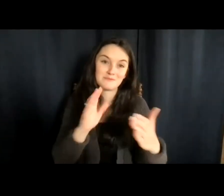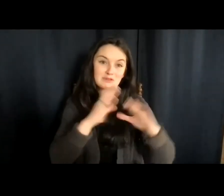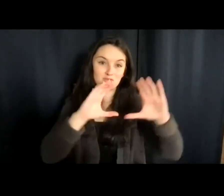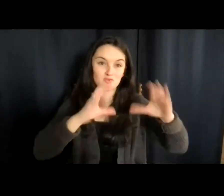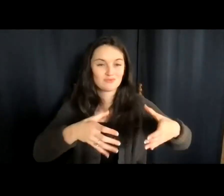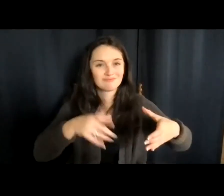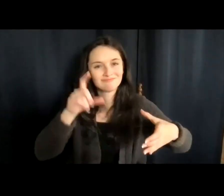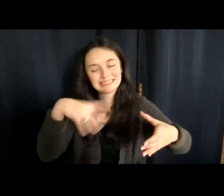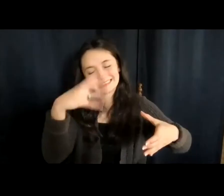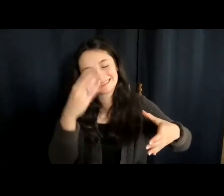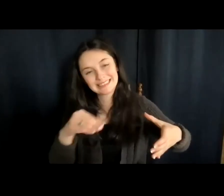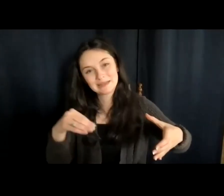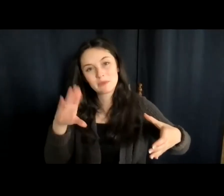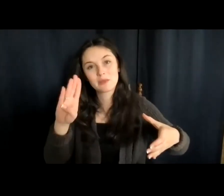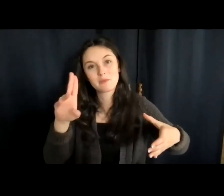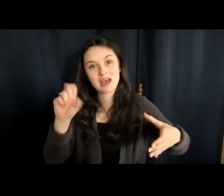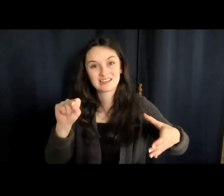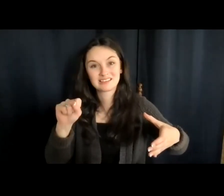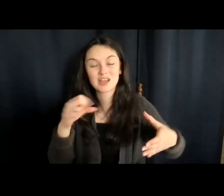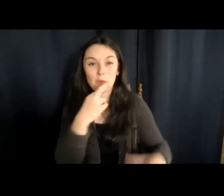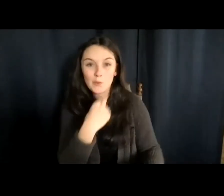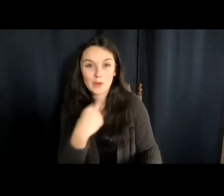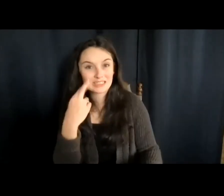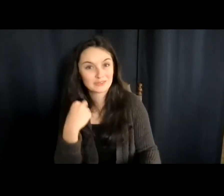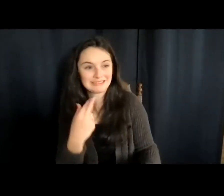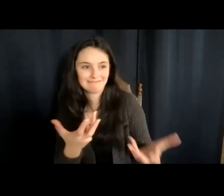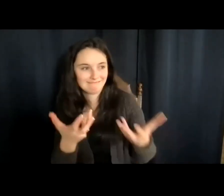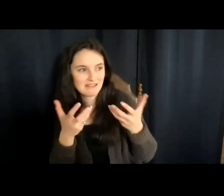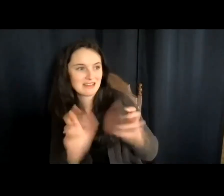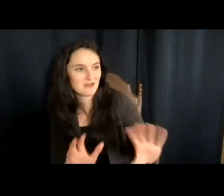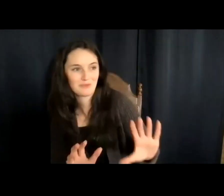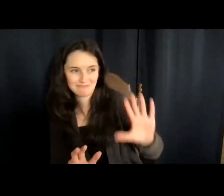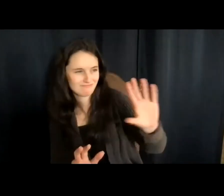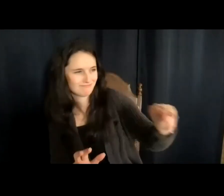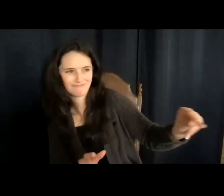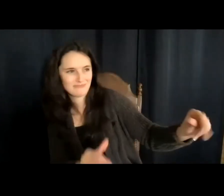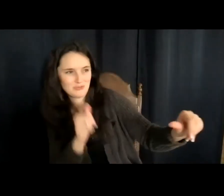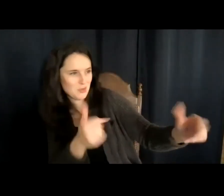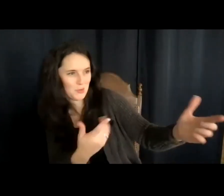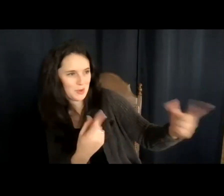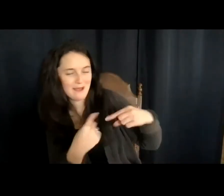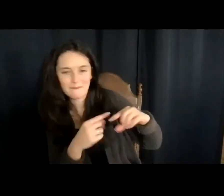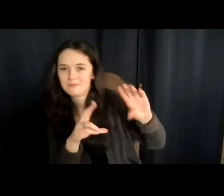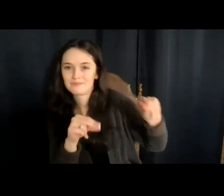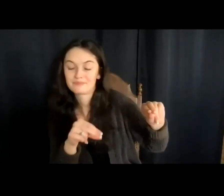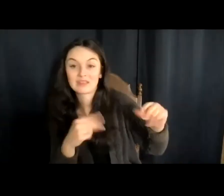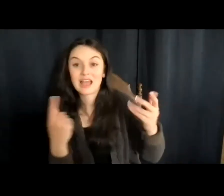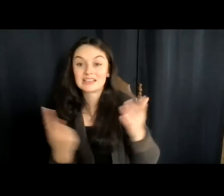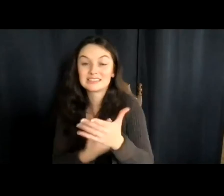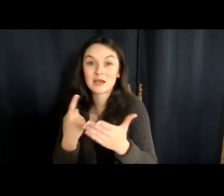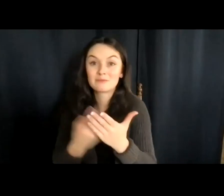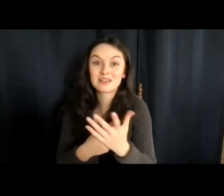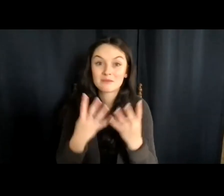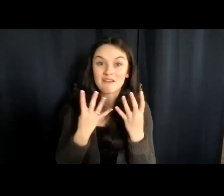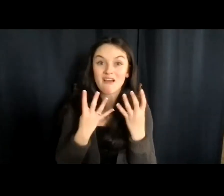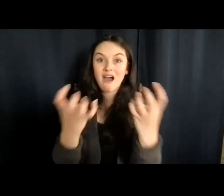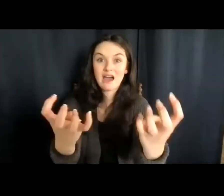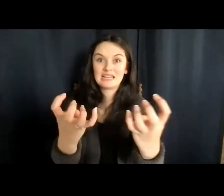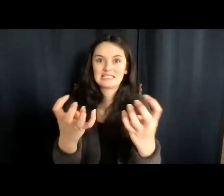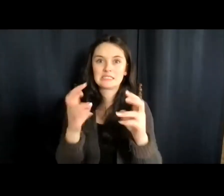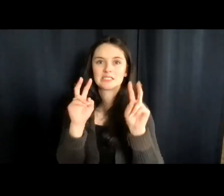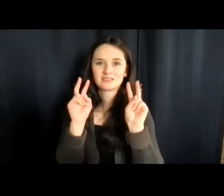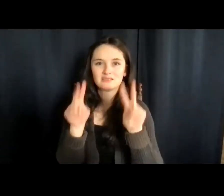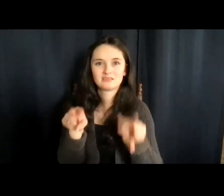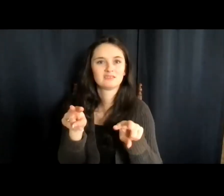didn't always want their business. In the clubs, audiences sometimes just sat and stared at the band or didn't show up at